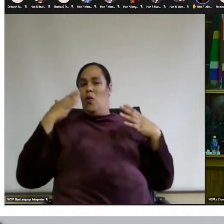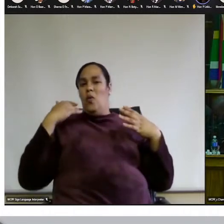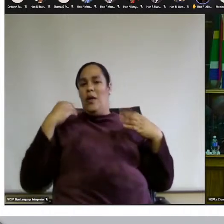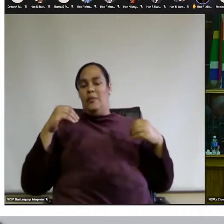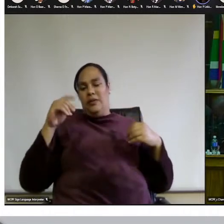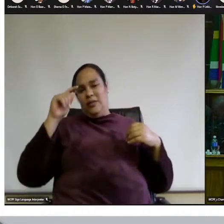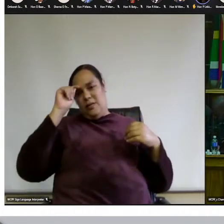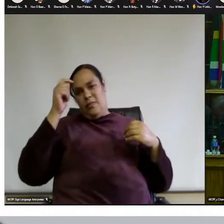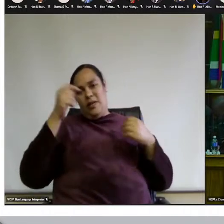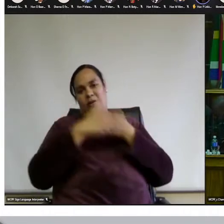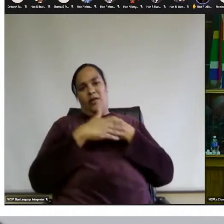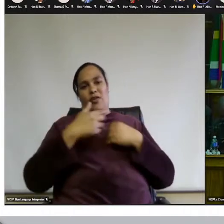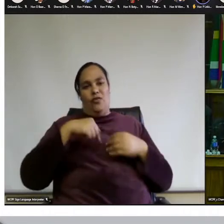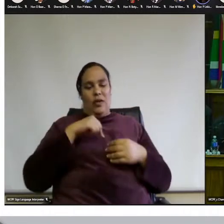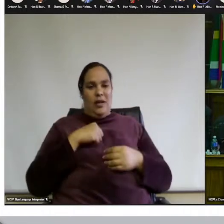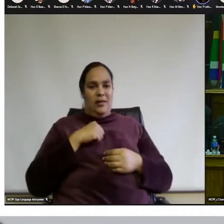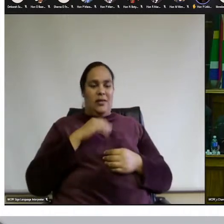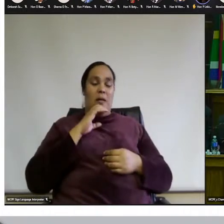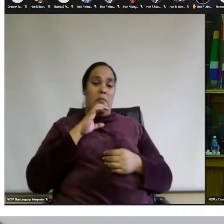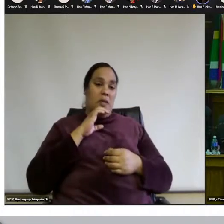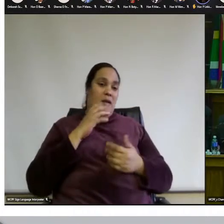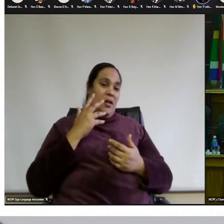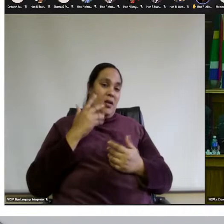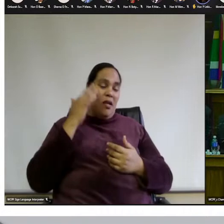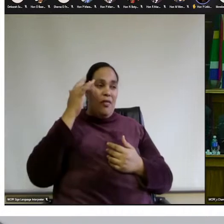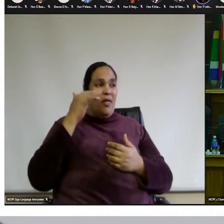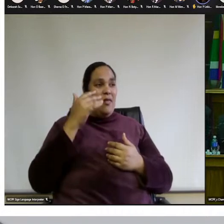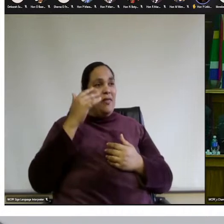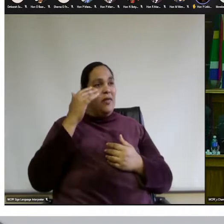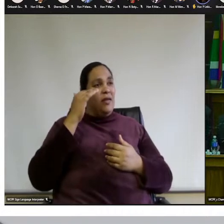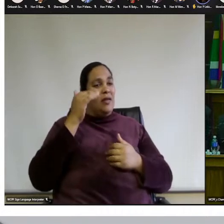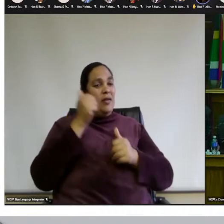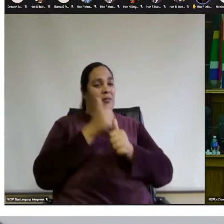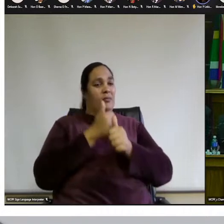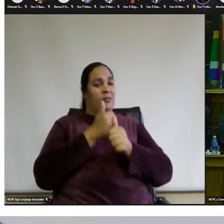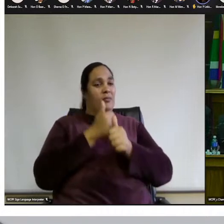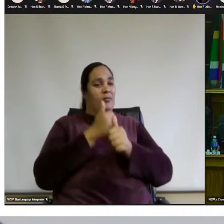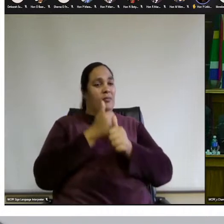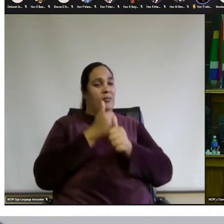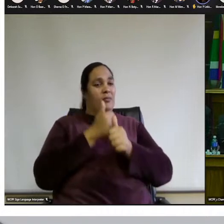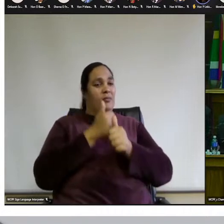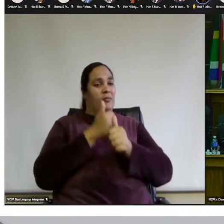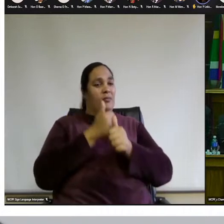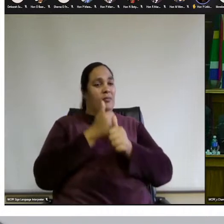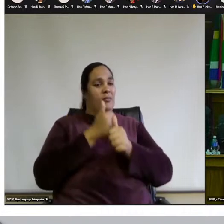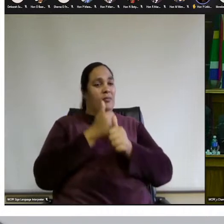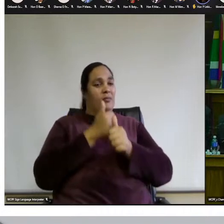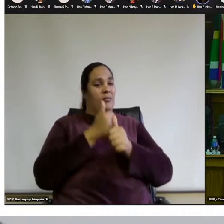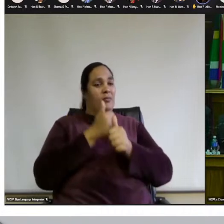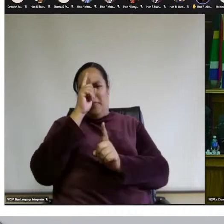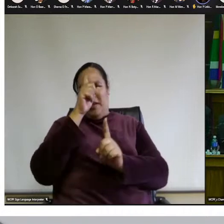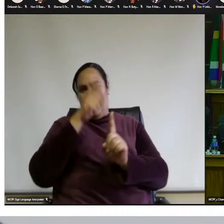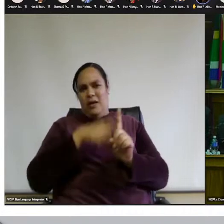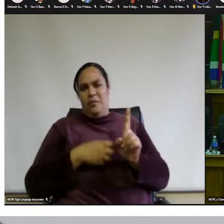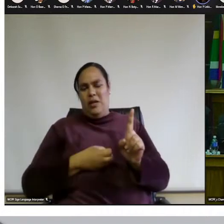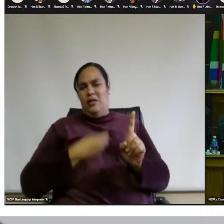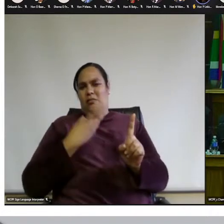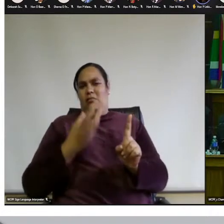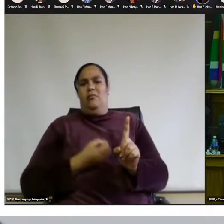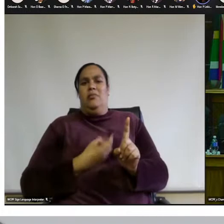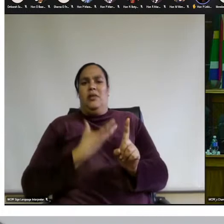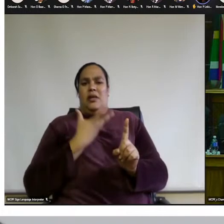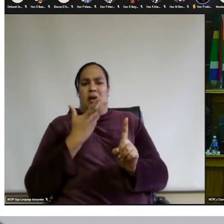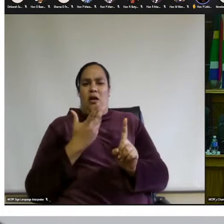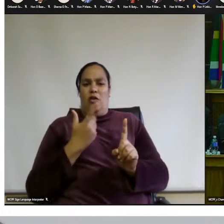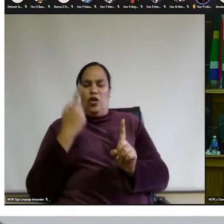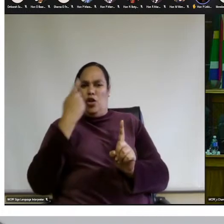our country. In other words, the thinking behind this complaint was, how dare this Black man speaks out and question